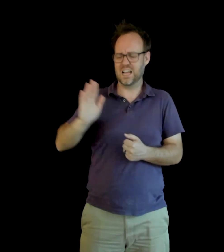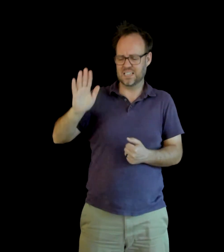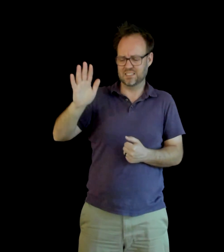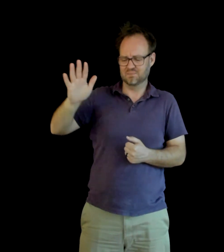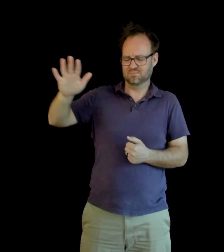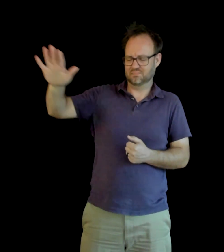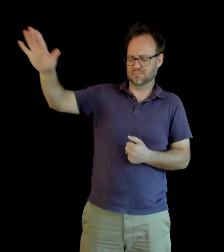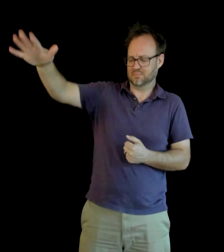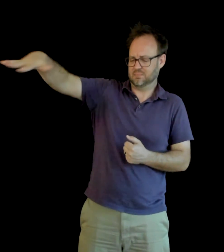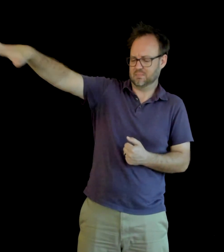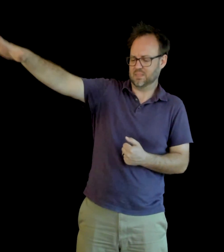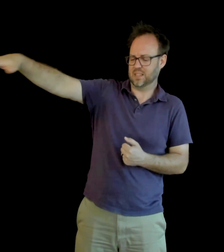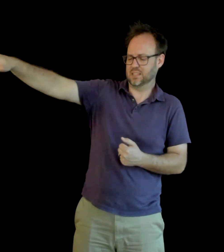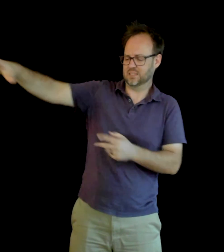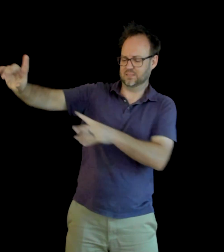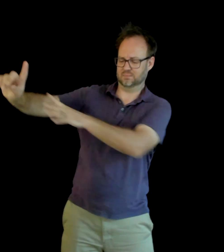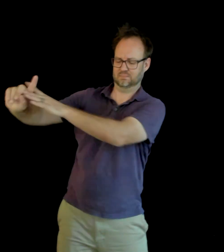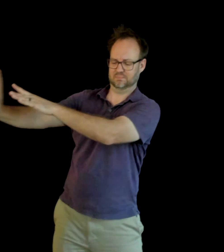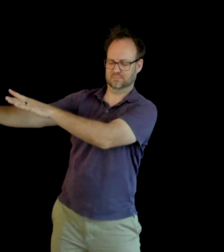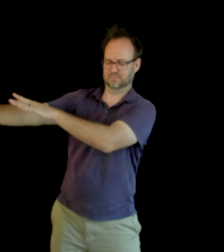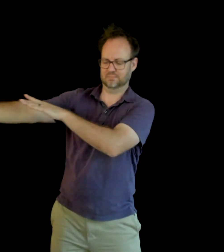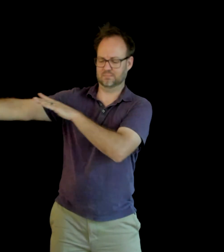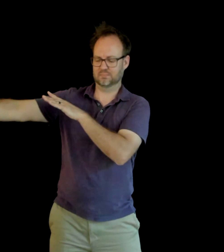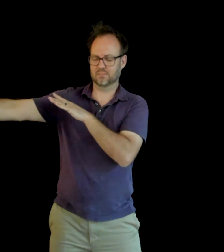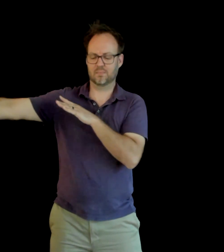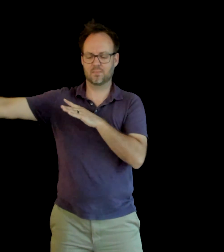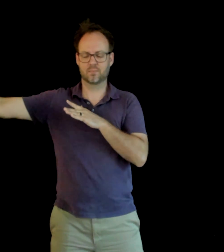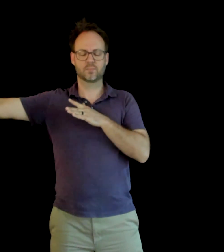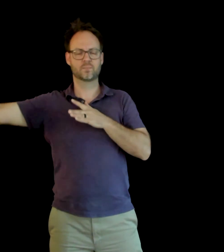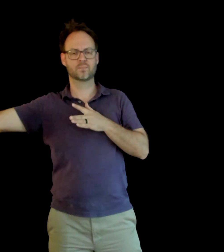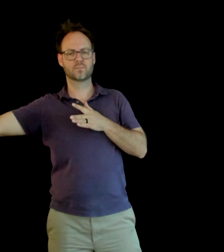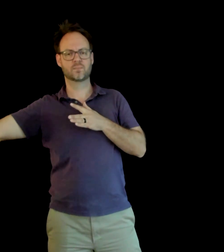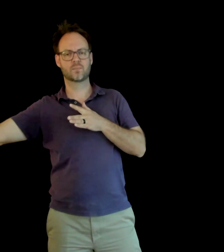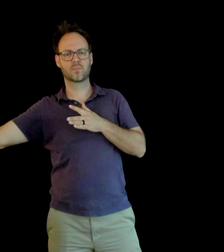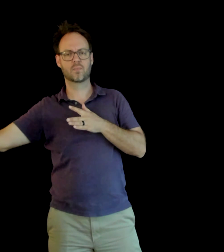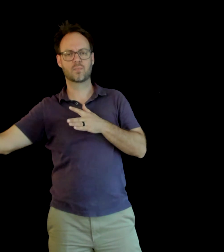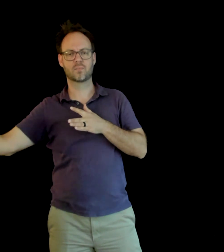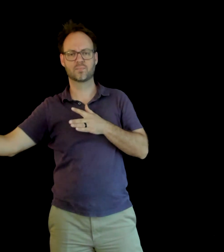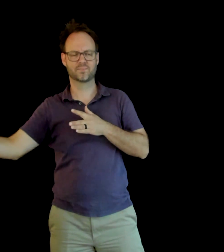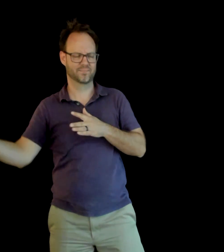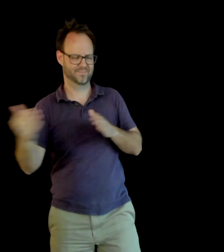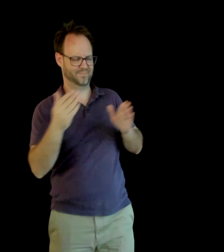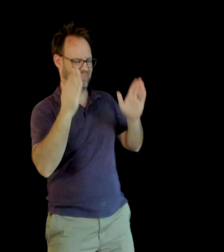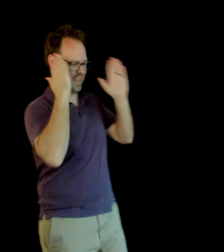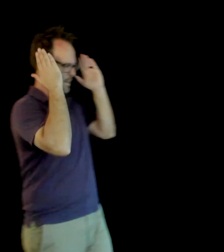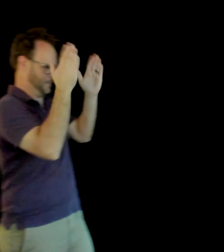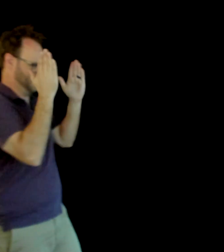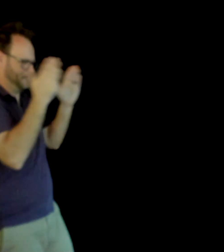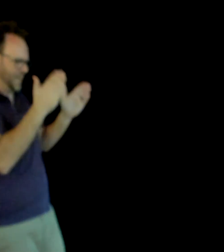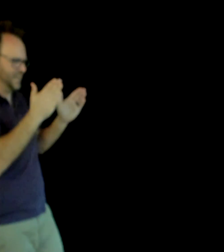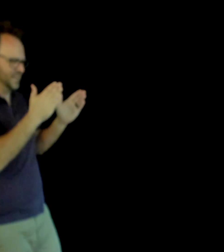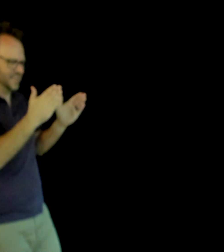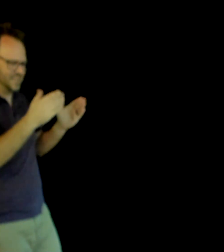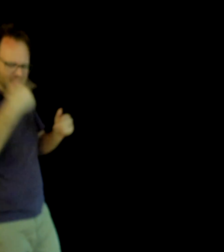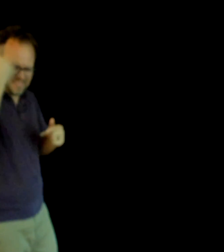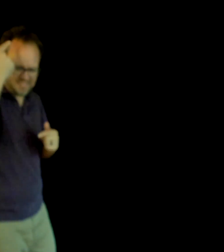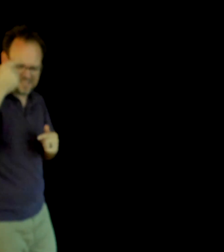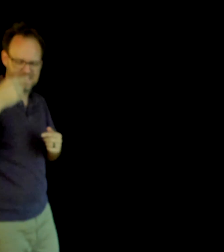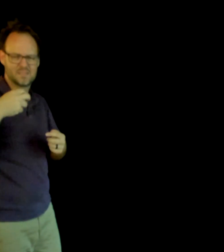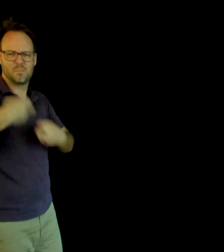like God is out there somewhere, distant and uncaring and not listening nor paying attention. He thinks